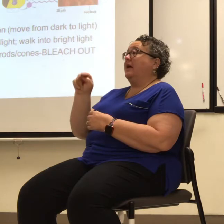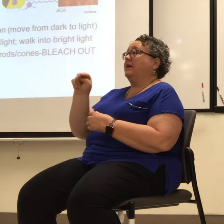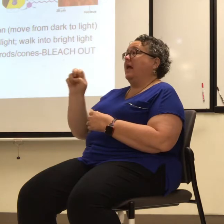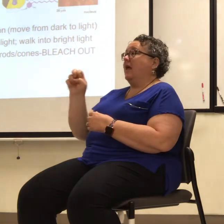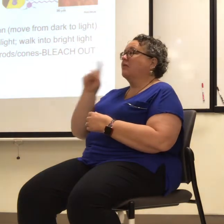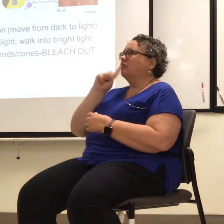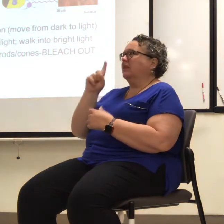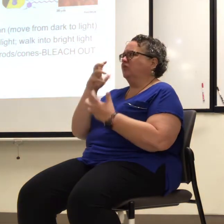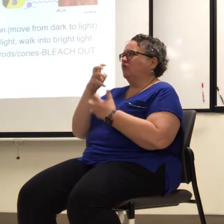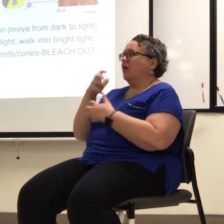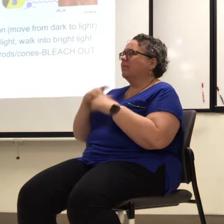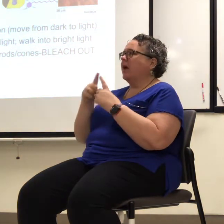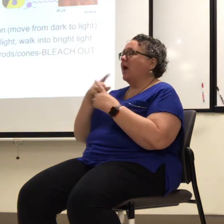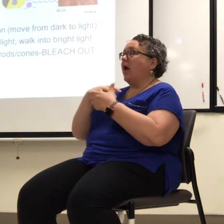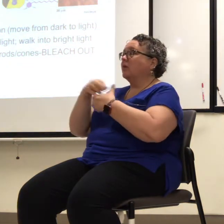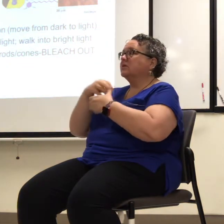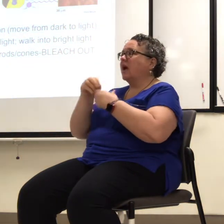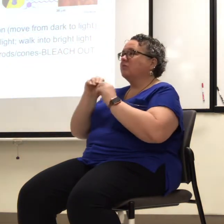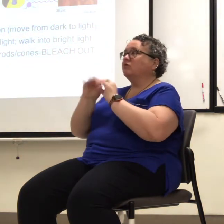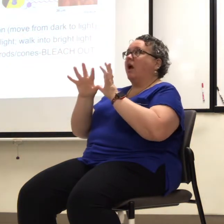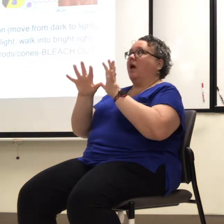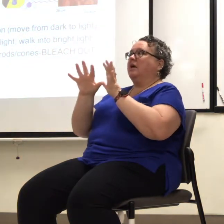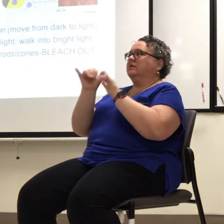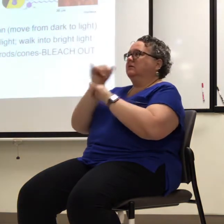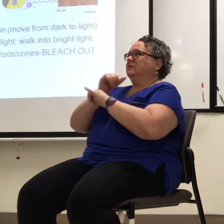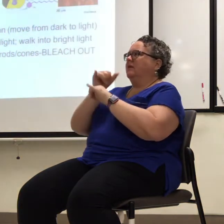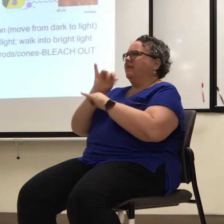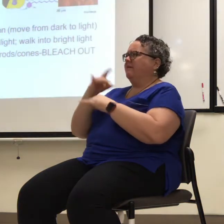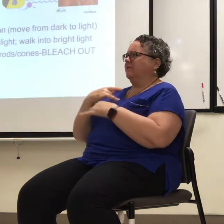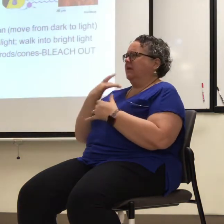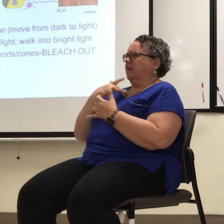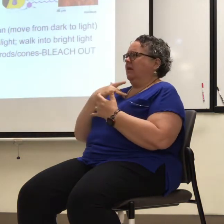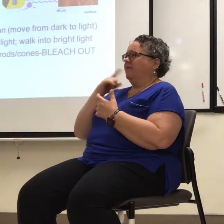then you walk outside, you know how bright it is? It's kind of that experience.